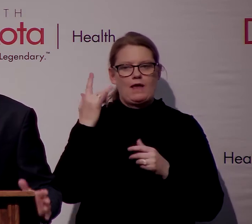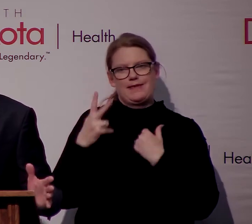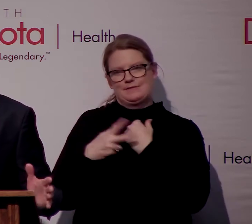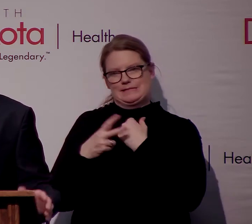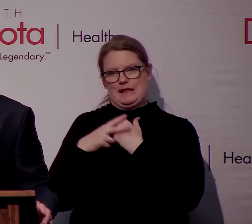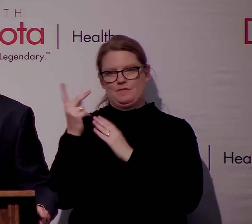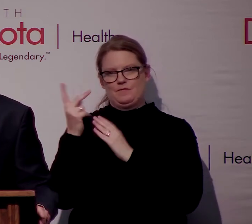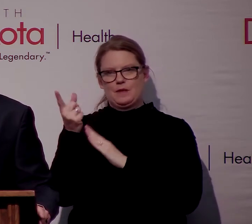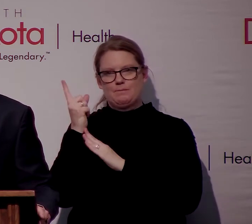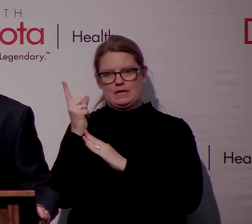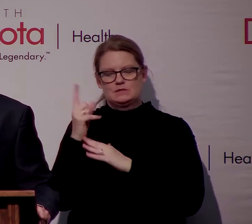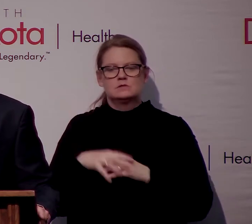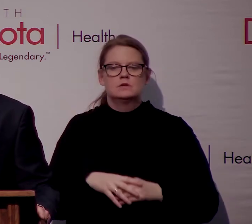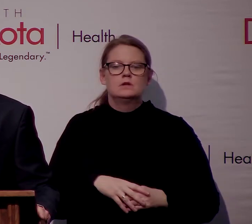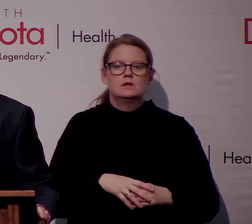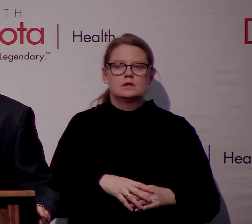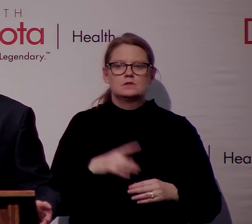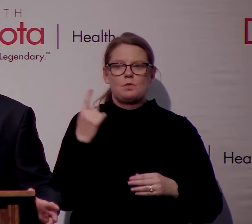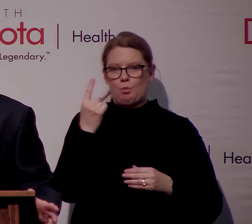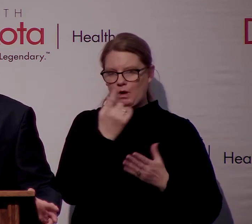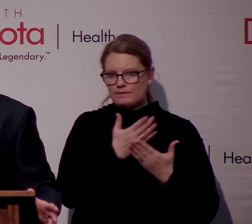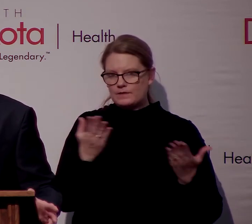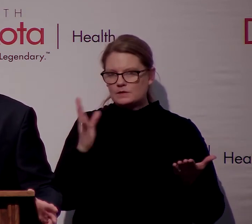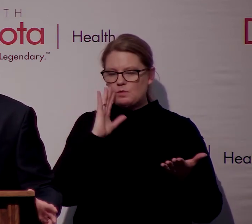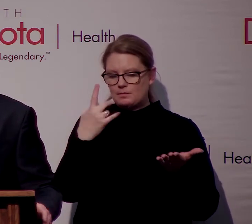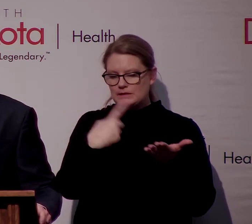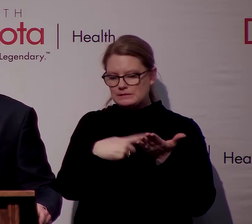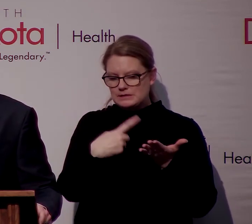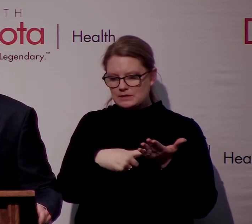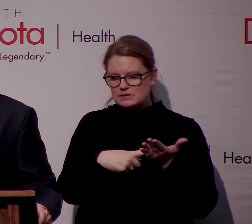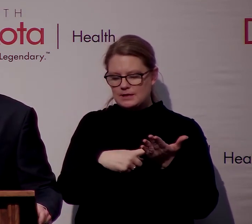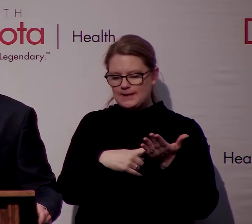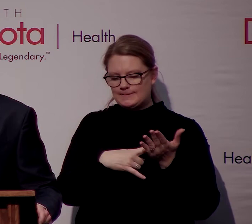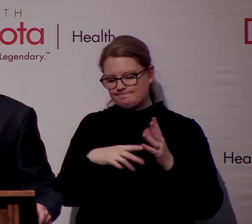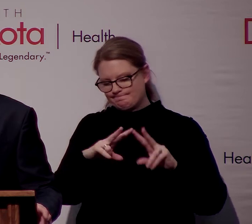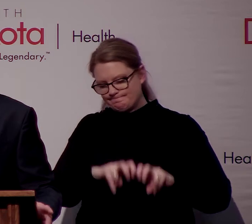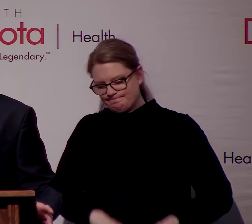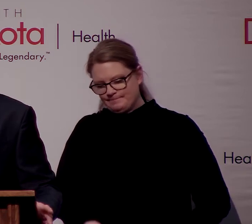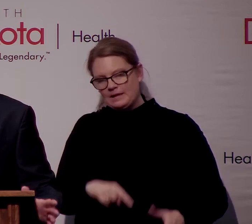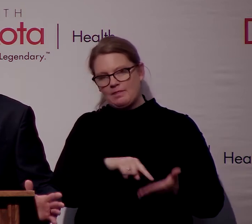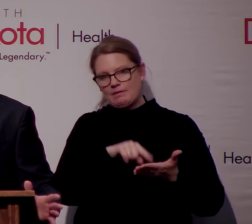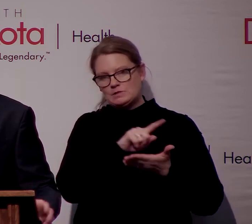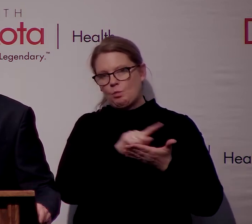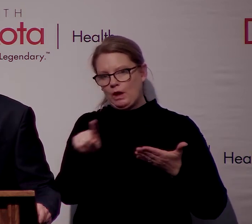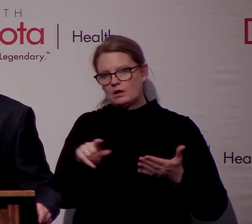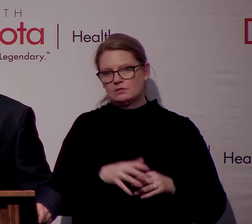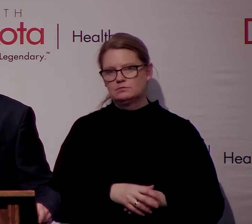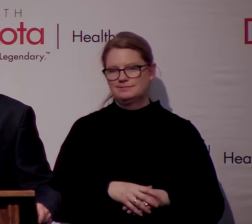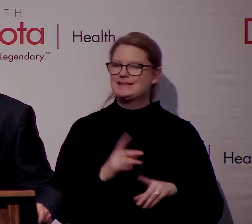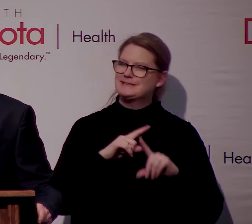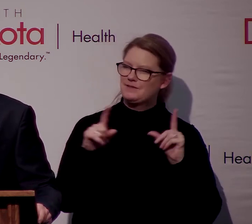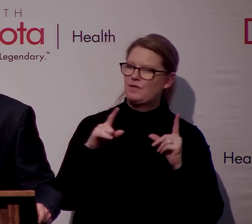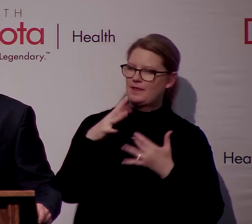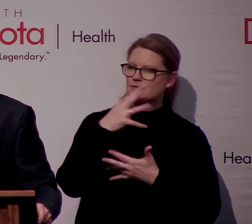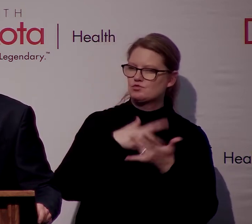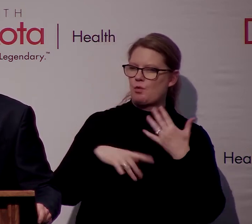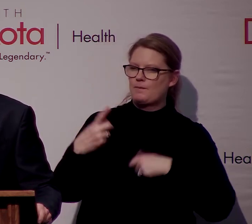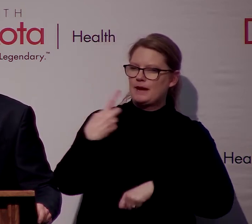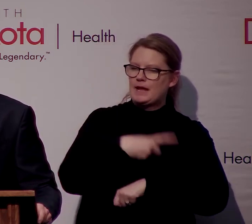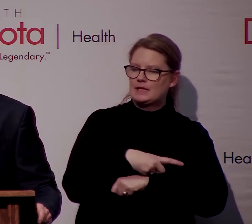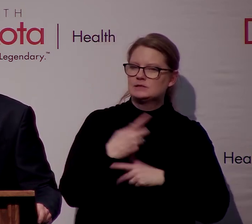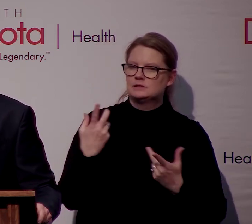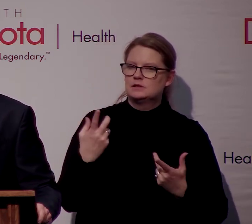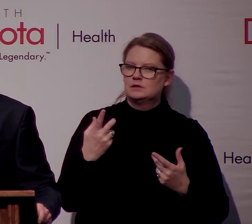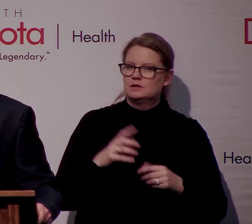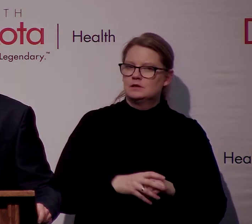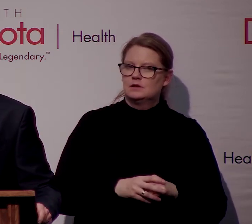this is one of the things we'll be taking a look at this week, because this is different than it's different than storm days, so we'll certainly be